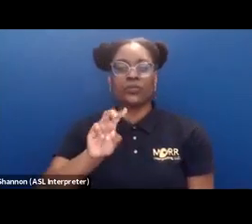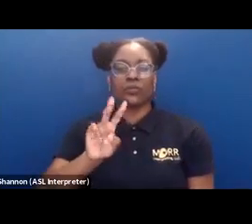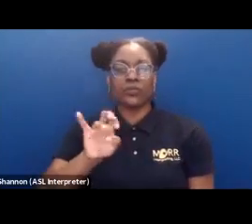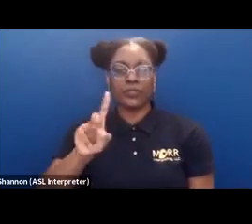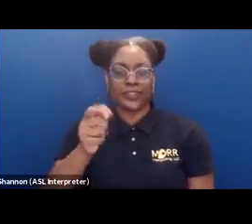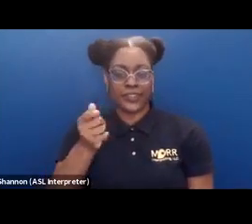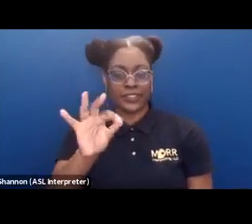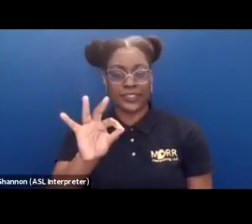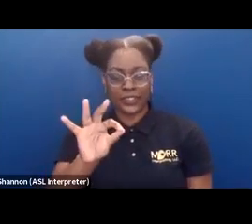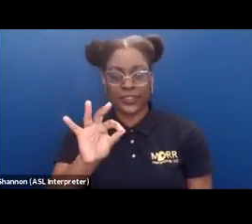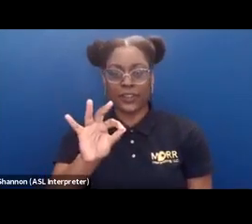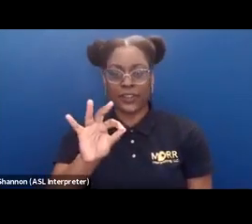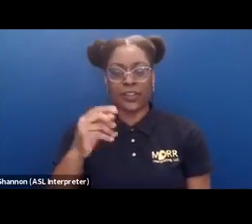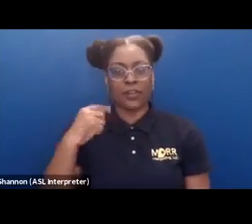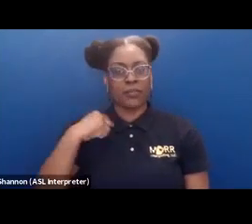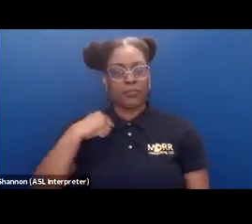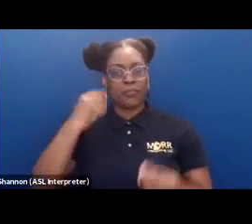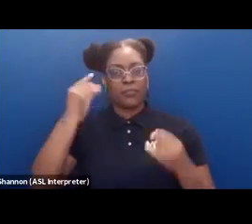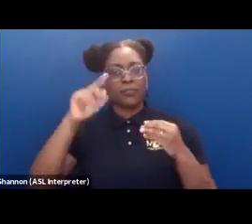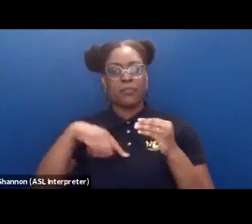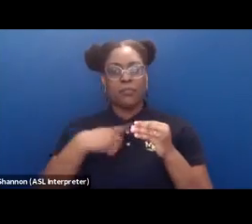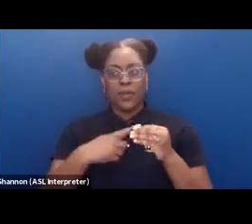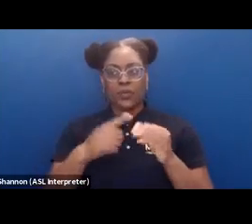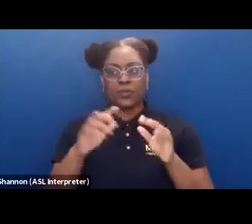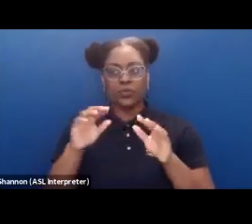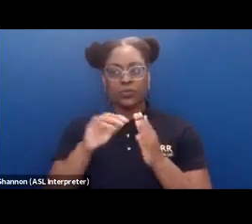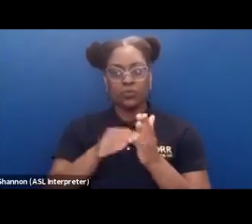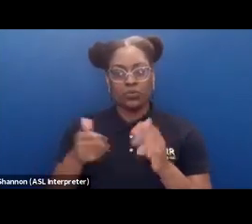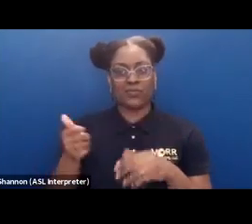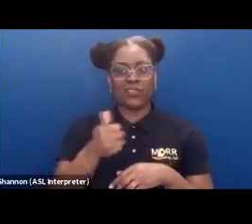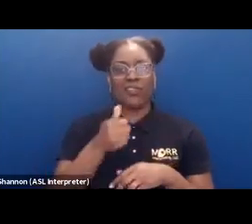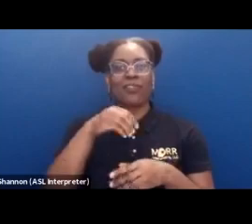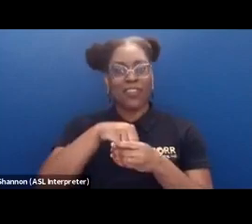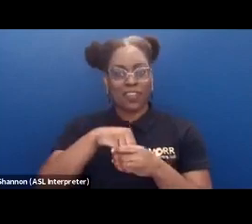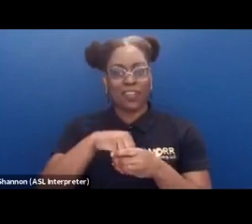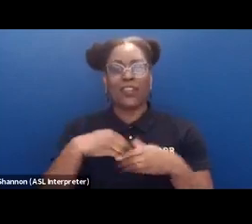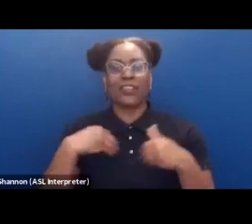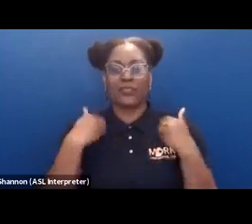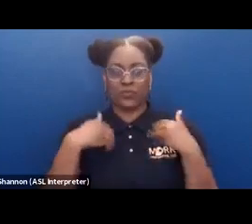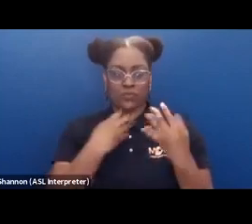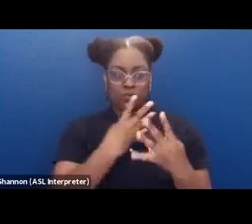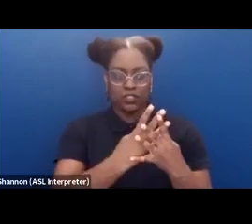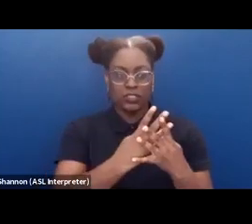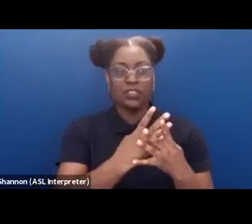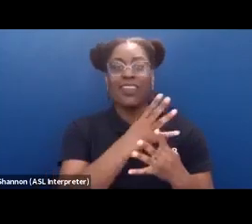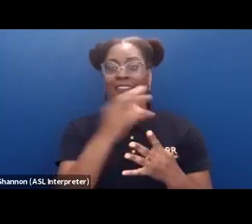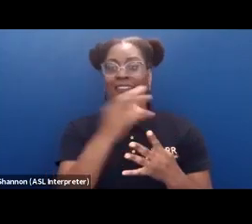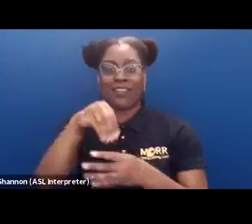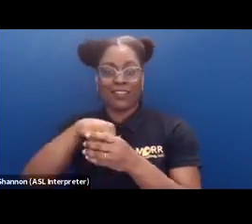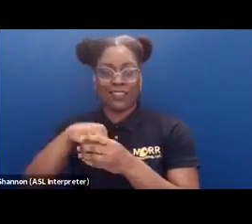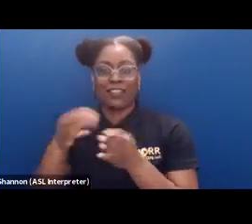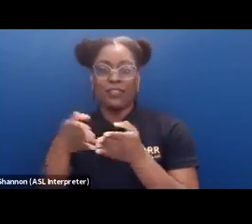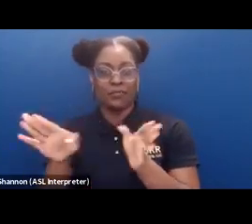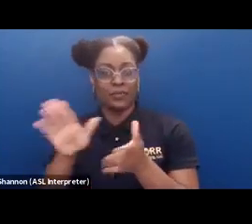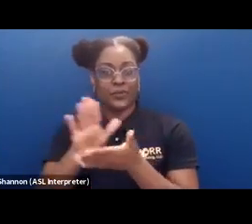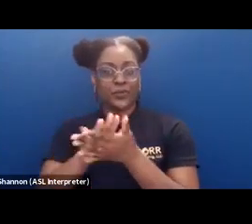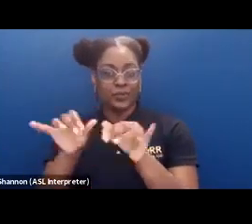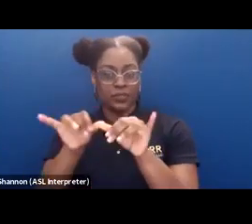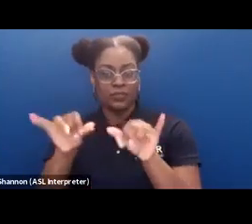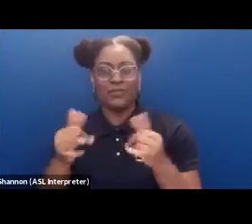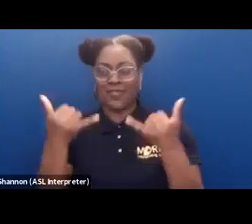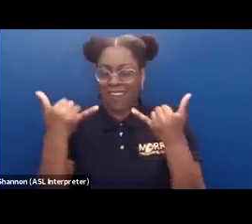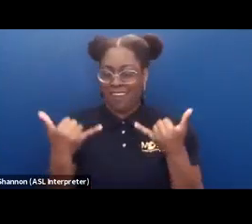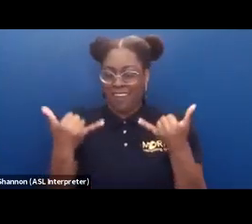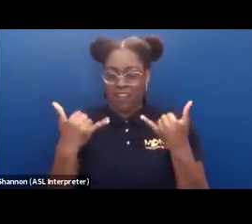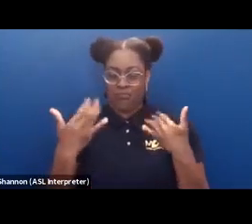juvenile detention centers, as well as in the public school system, are now